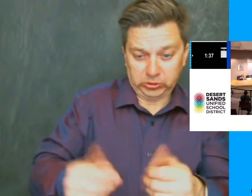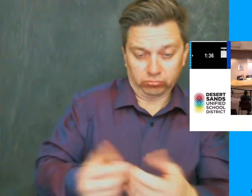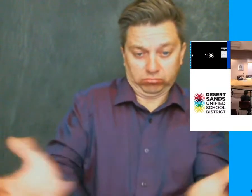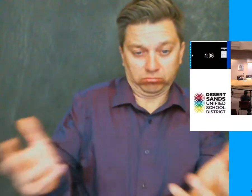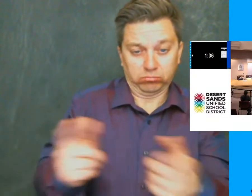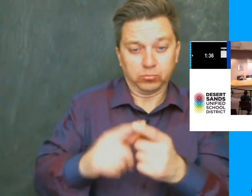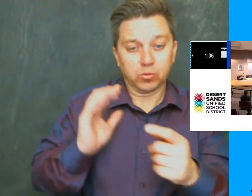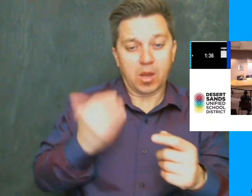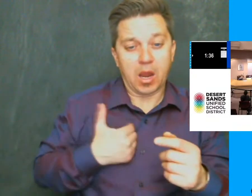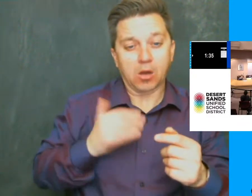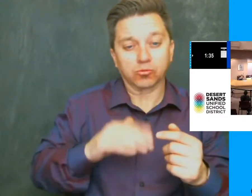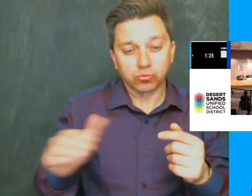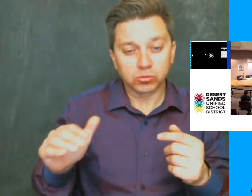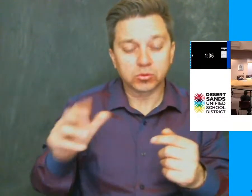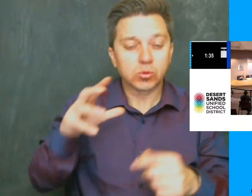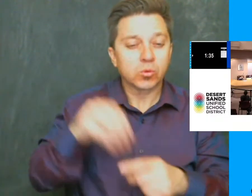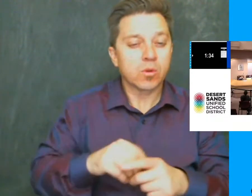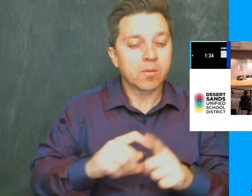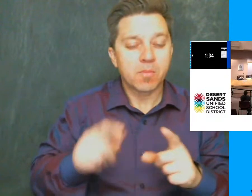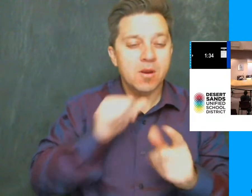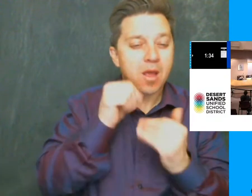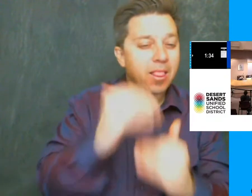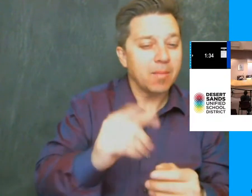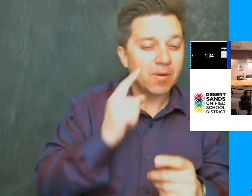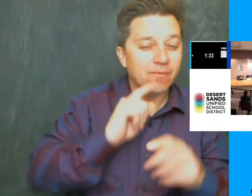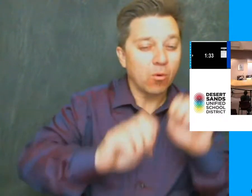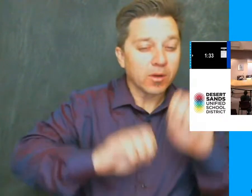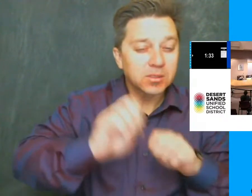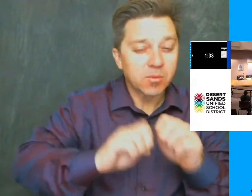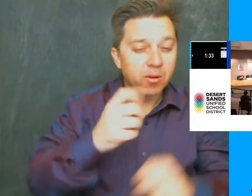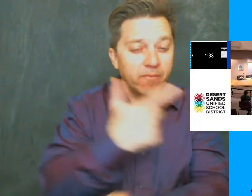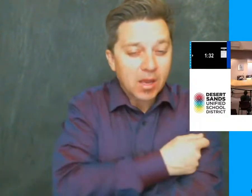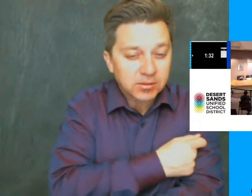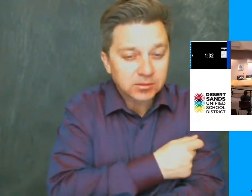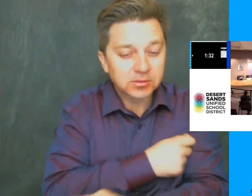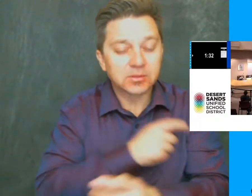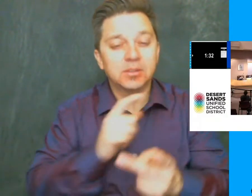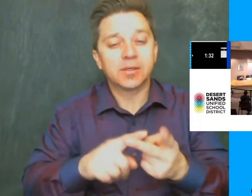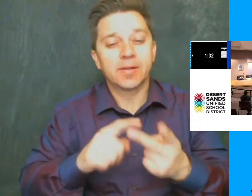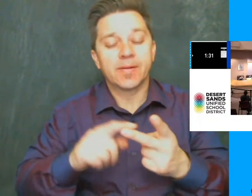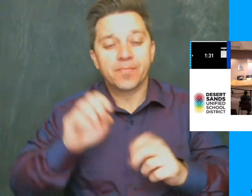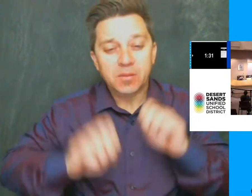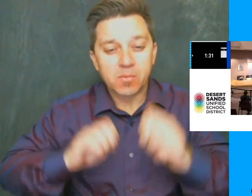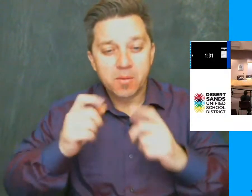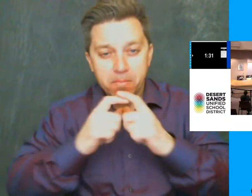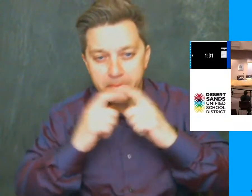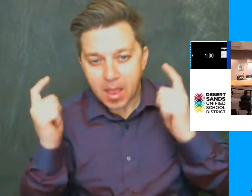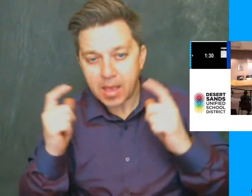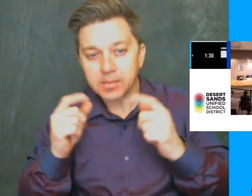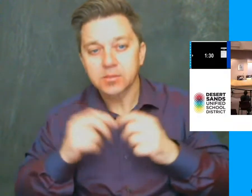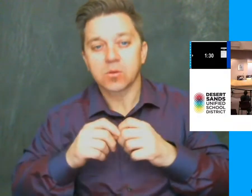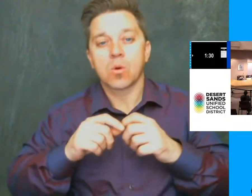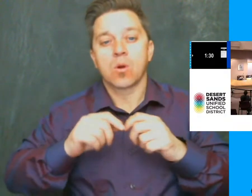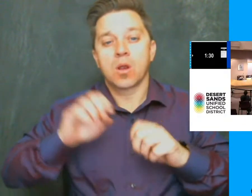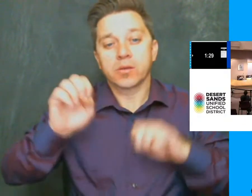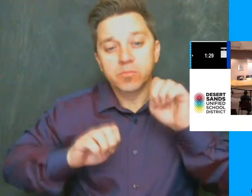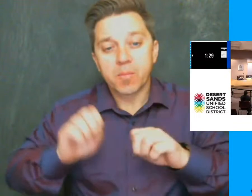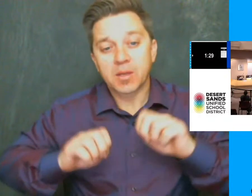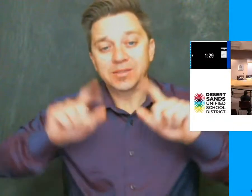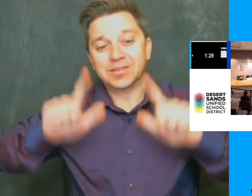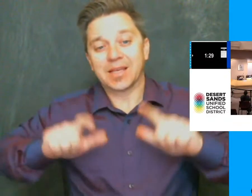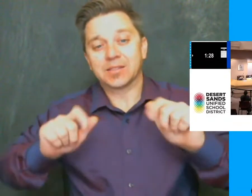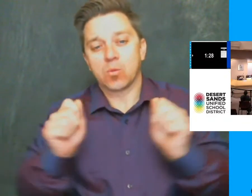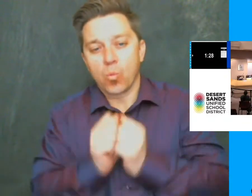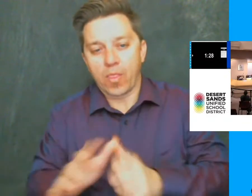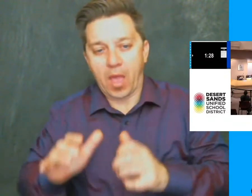children, including but not limited to experimental vaccines, experimental masks, or experimental testing without